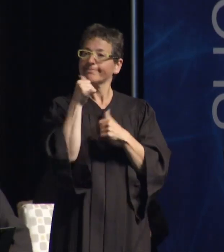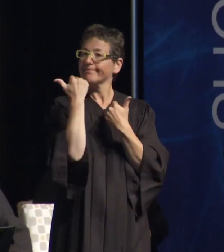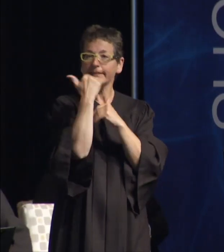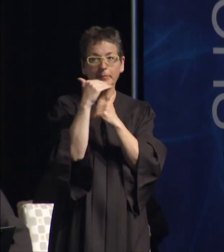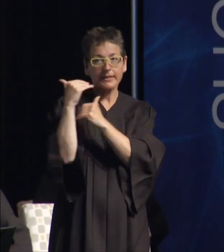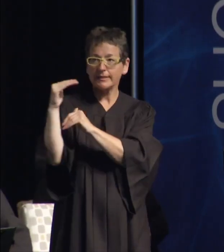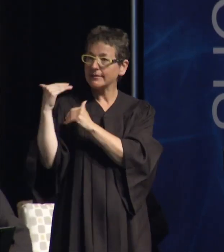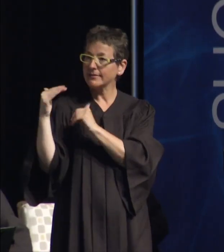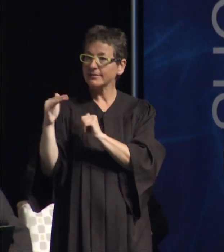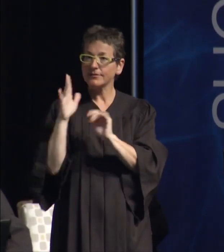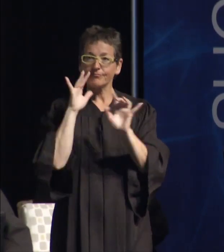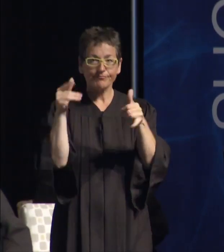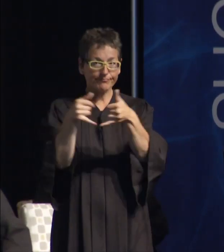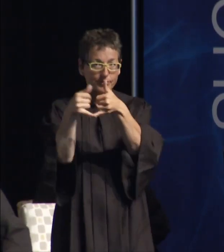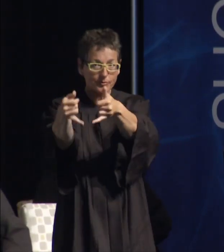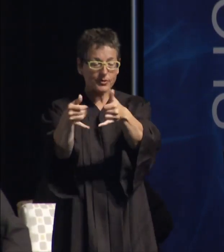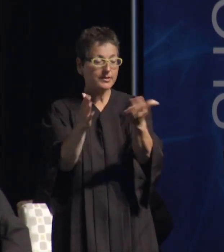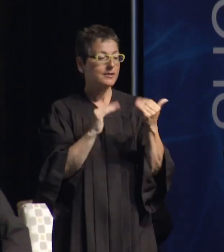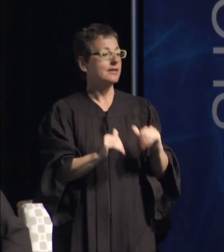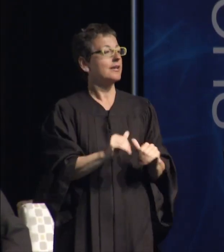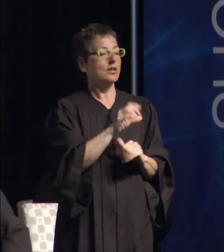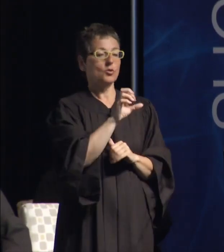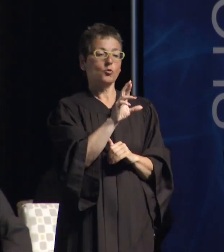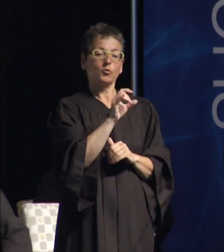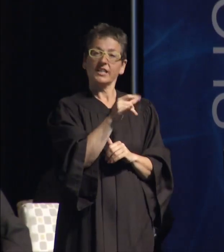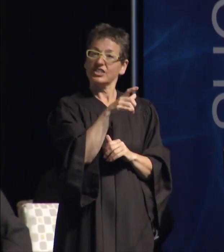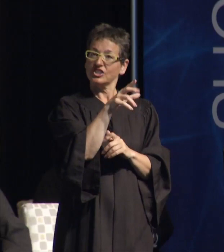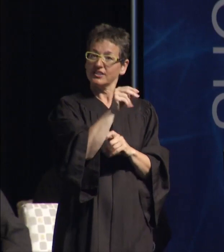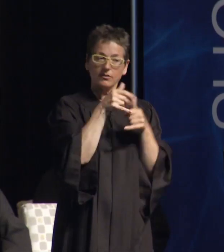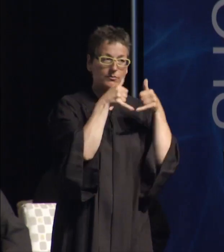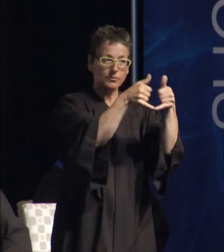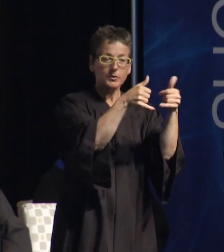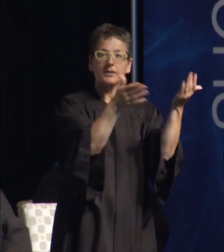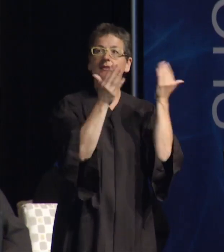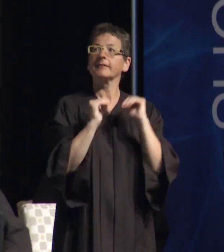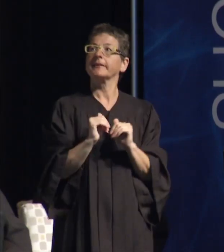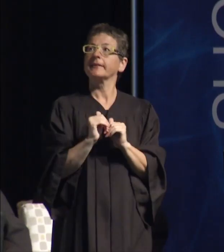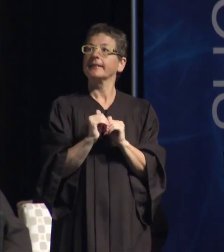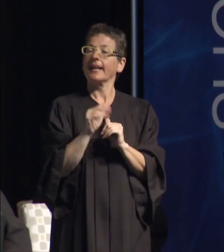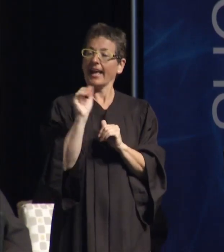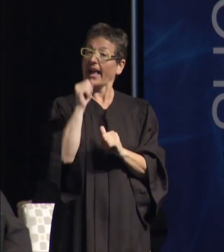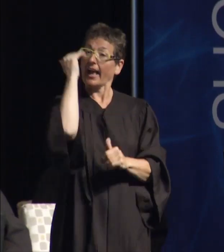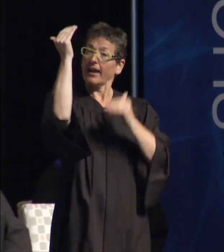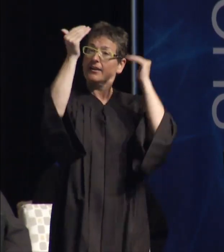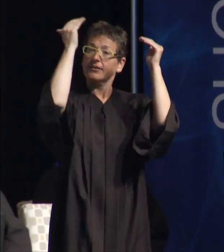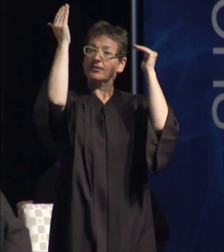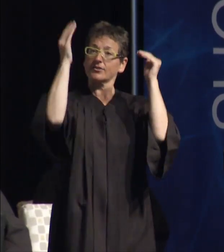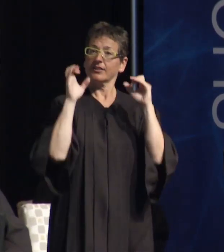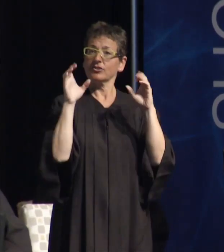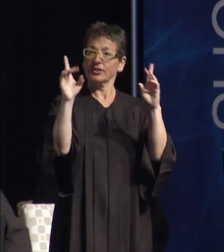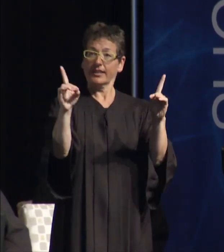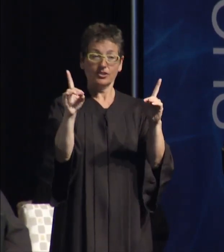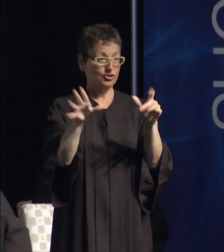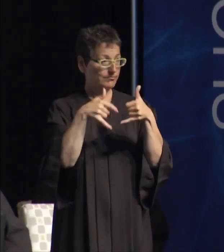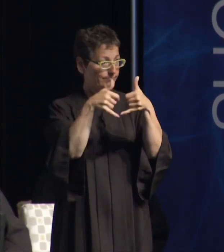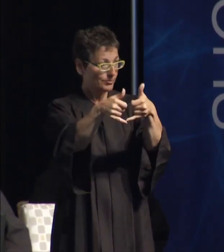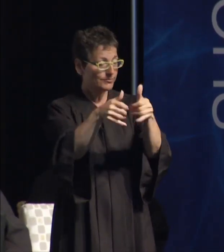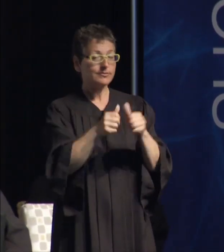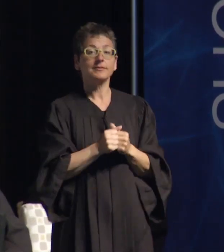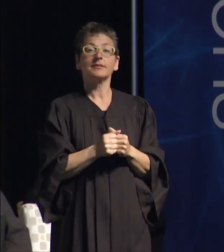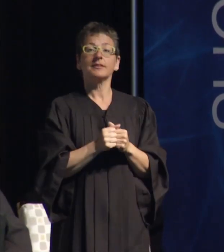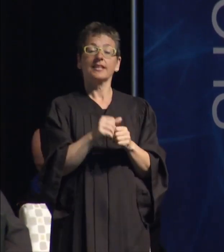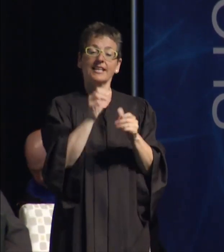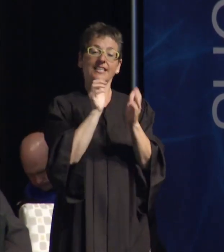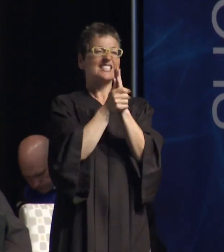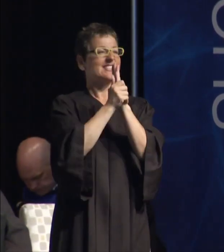Merit, the Credit Union Awards, the Association of Adult Education Bursary, Skills